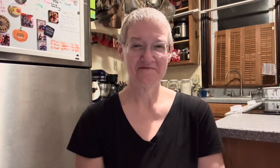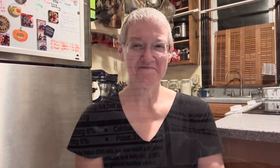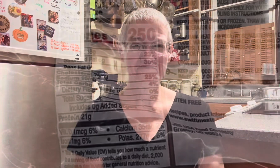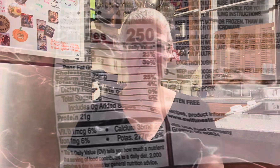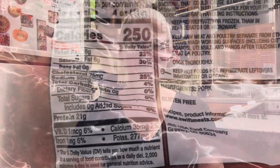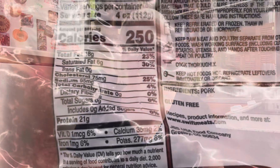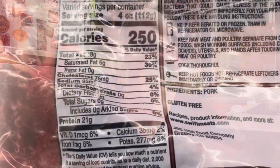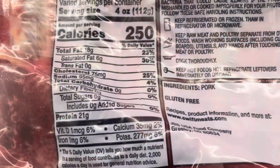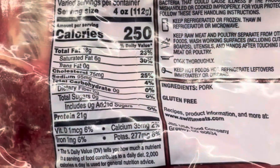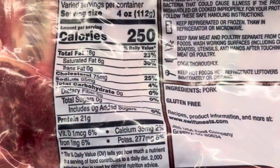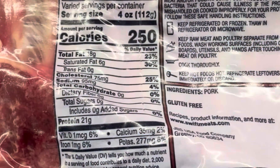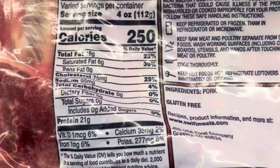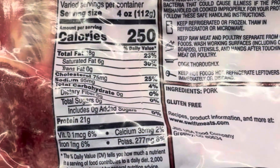ribs.